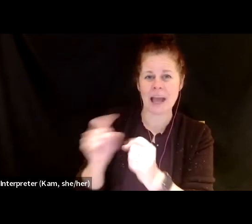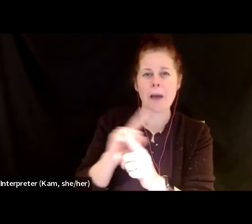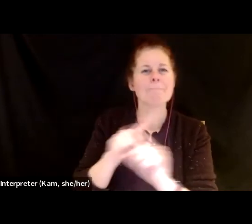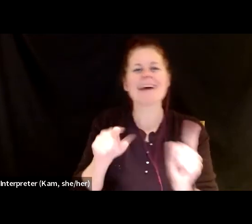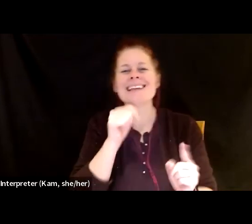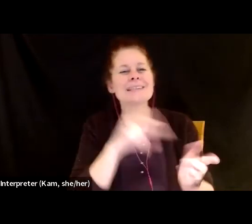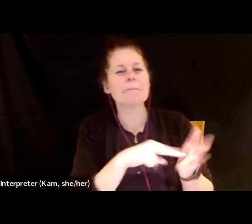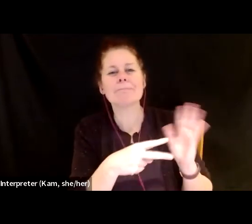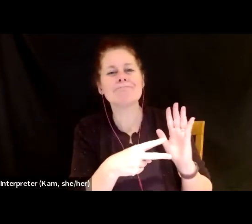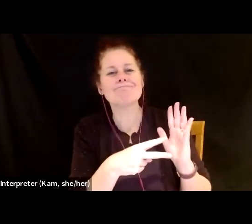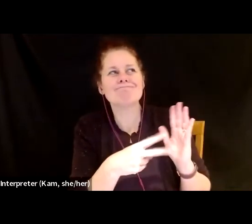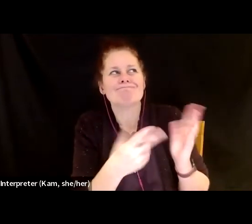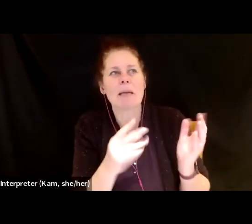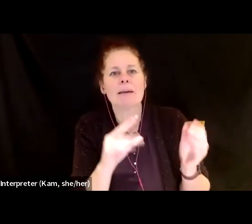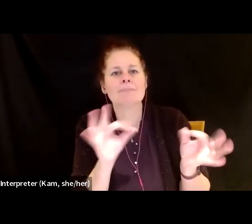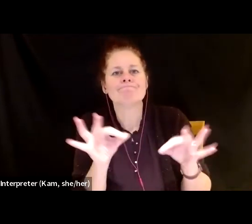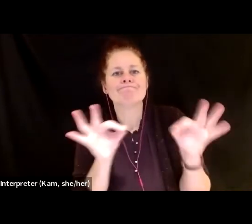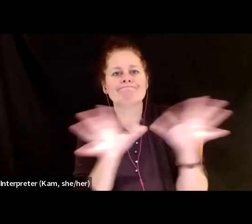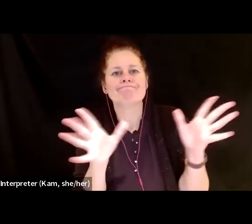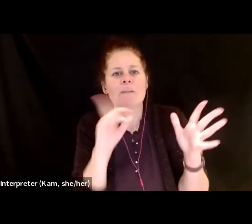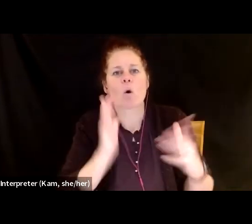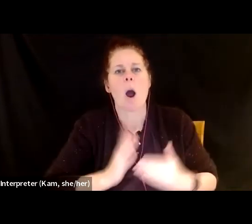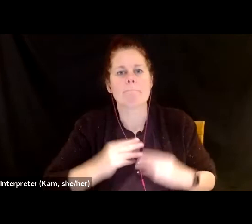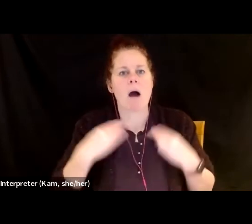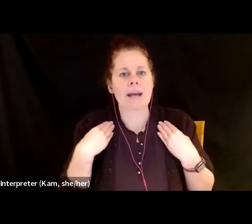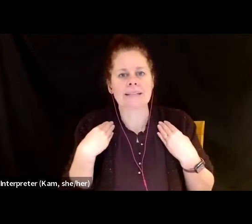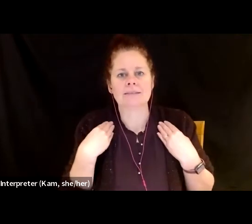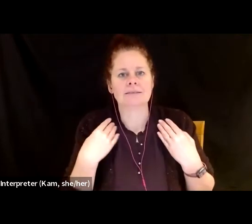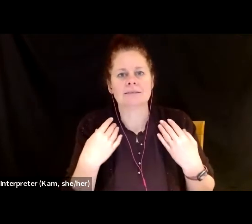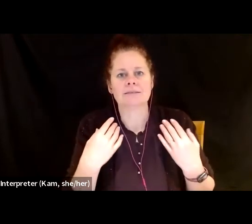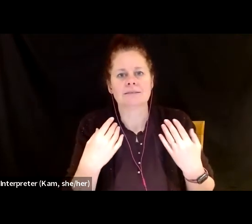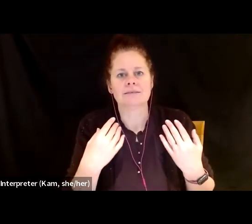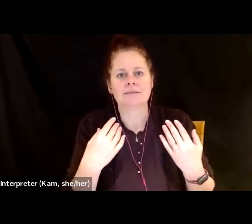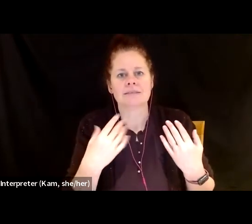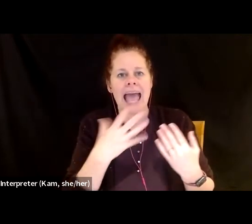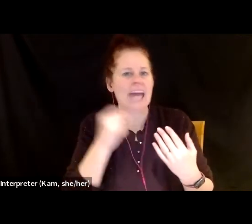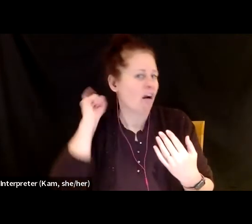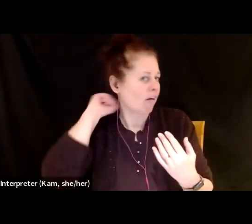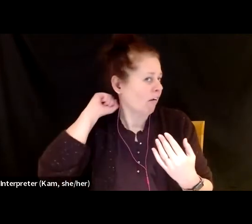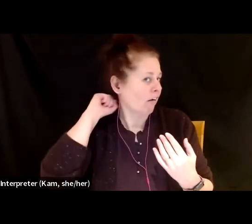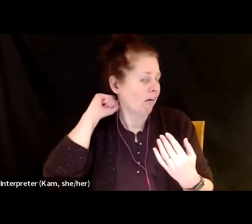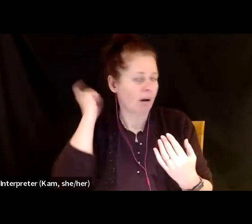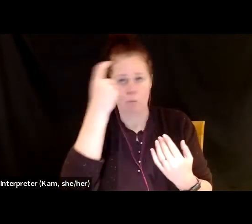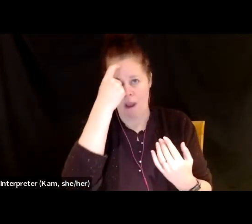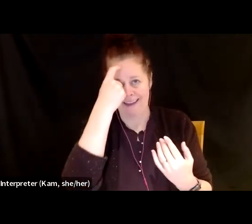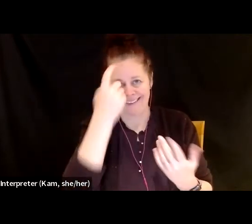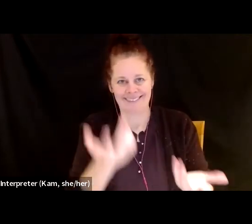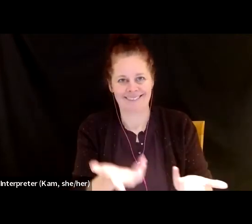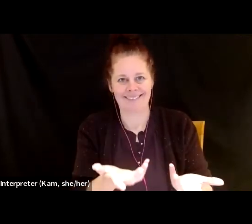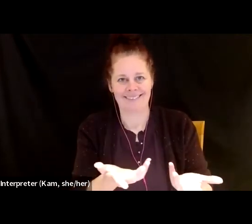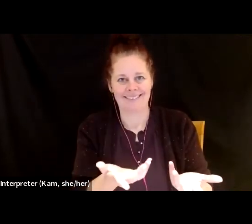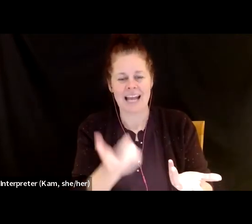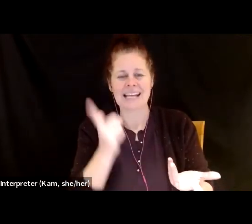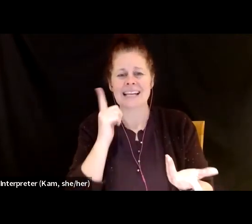When strategy competes with culture, culture wins every time. This is one of the reasons why the most brilliant